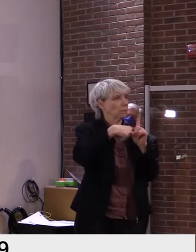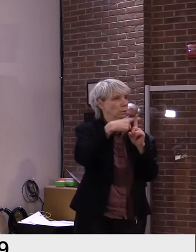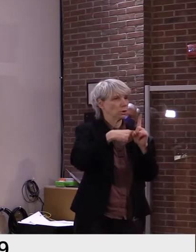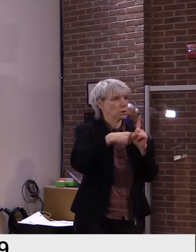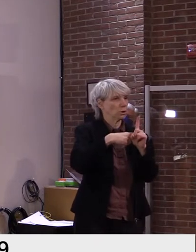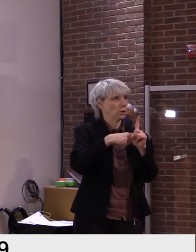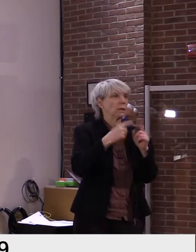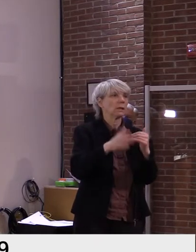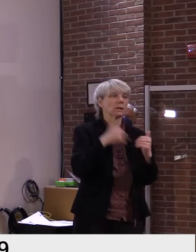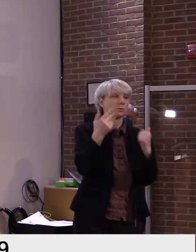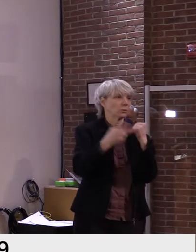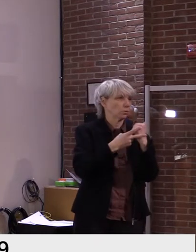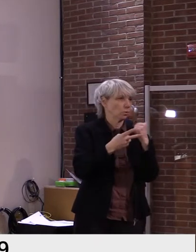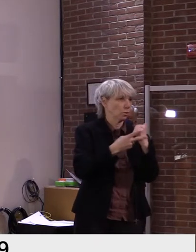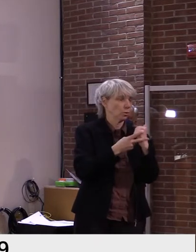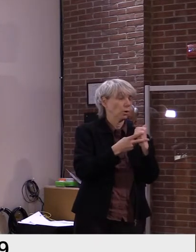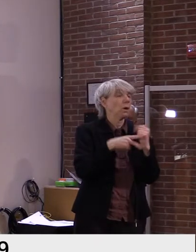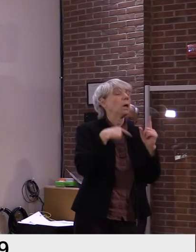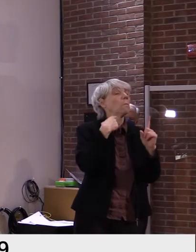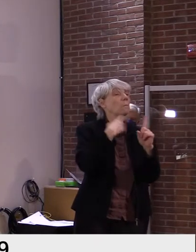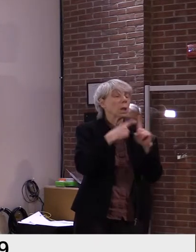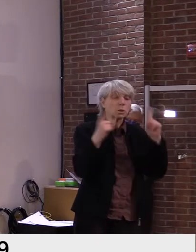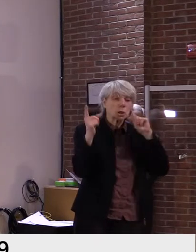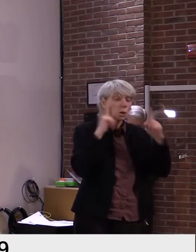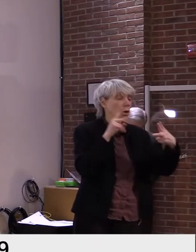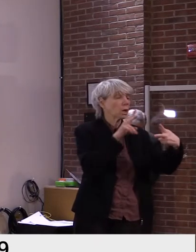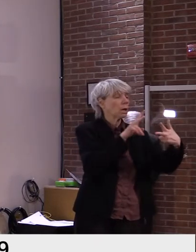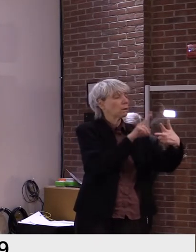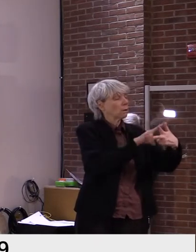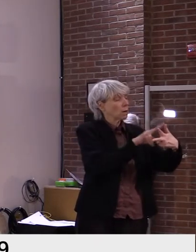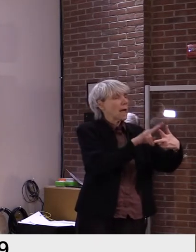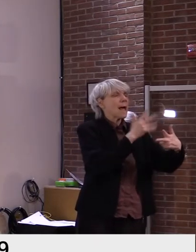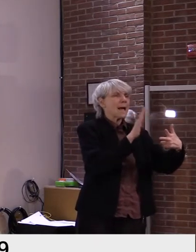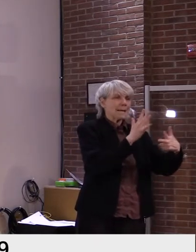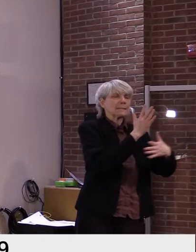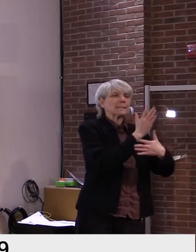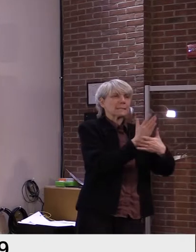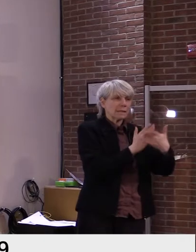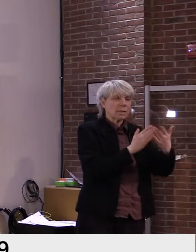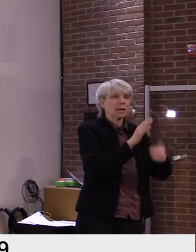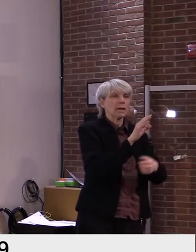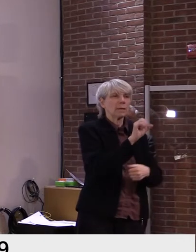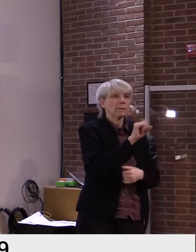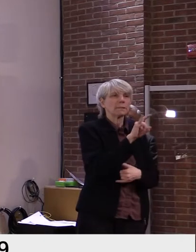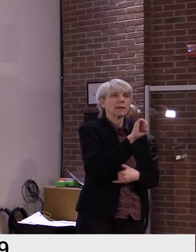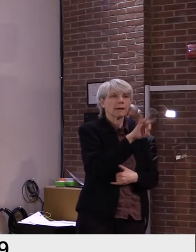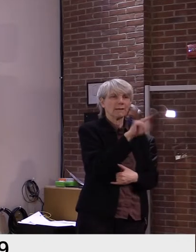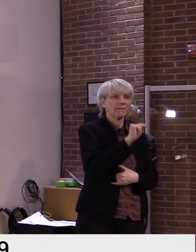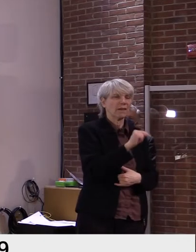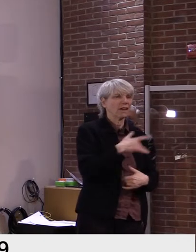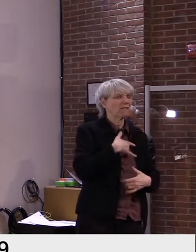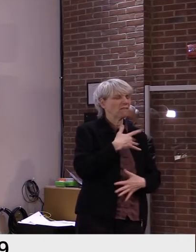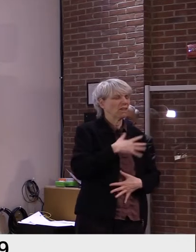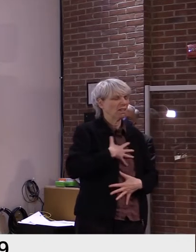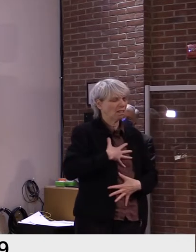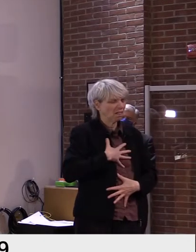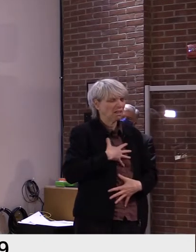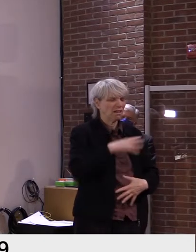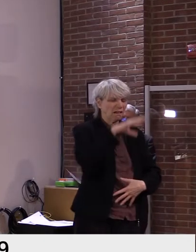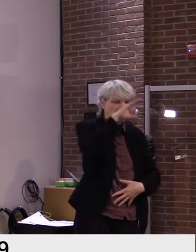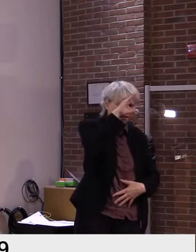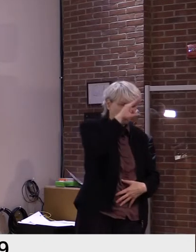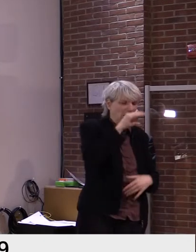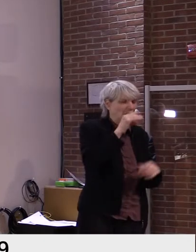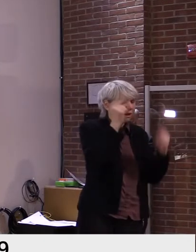side effects, according to the FDA report. It honestly amazes me to think back a year ago when there were so